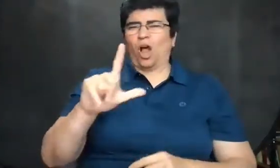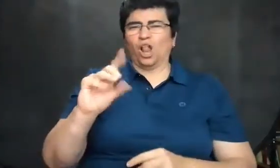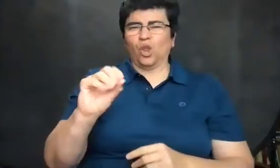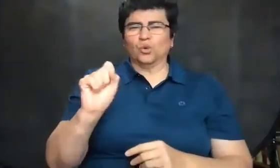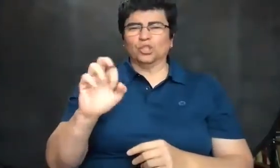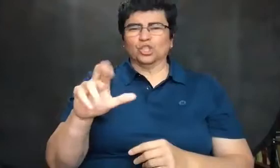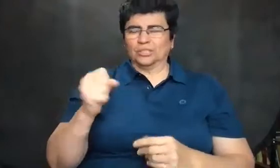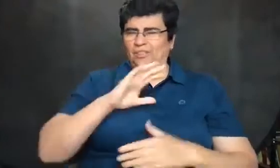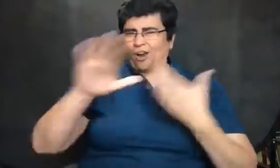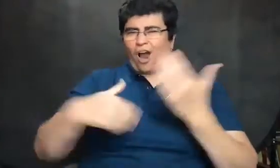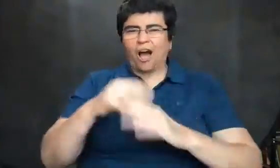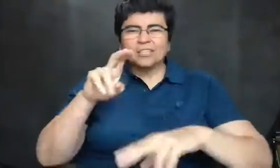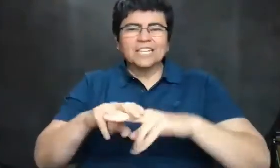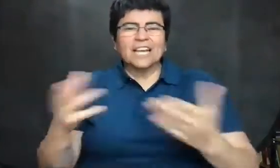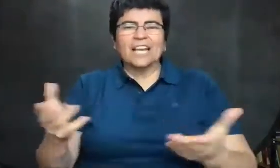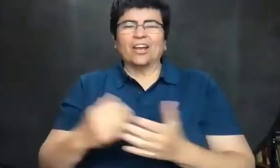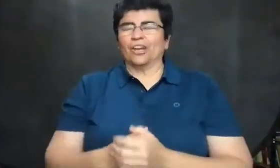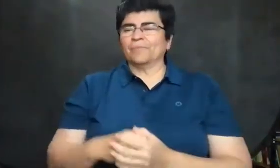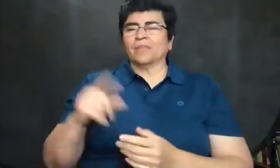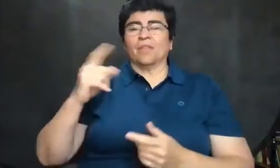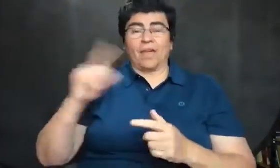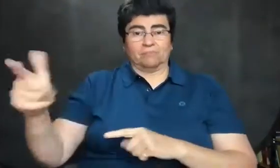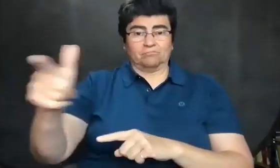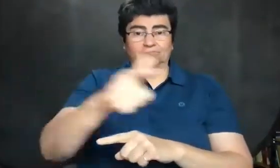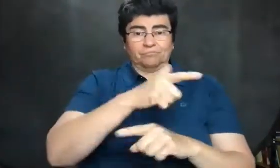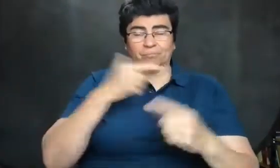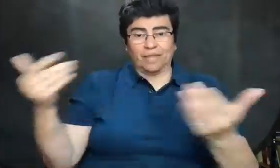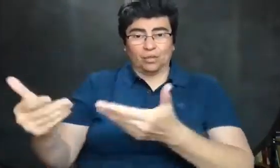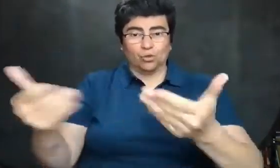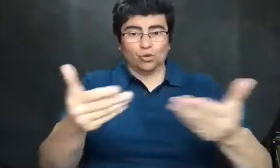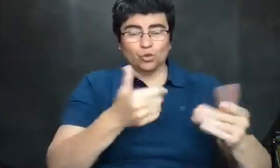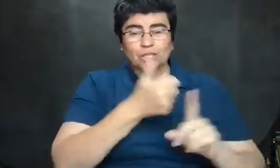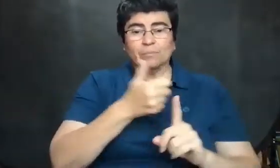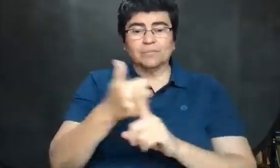here, and they went around the room and they all introduced themselves as alcoholics. When they